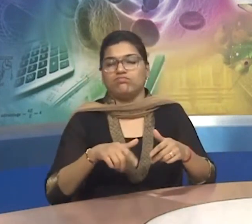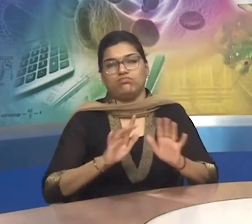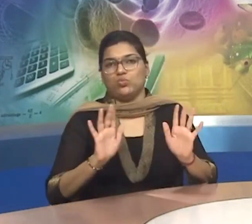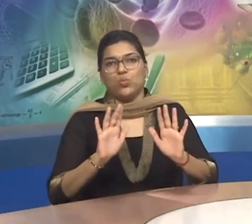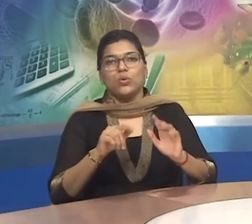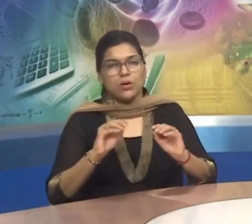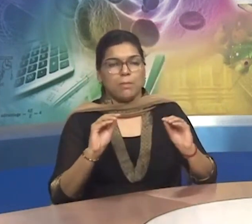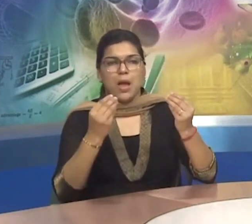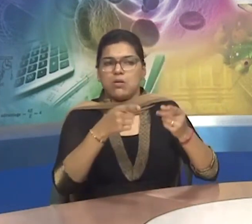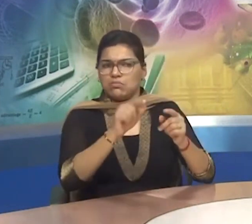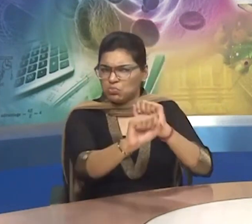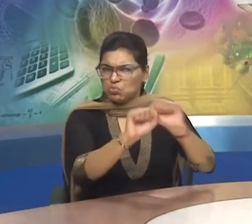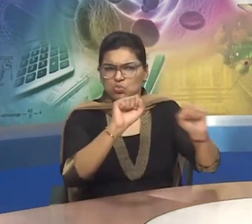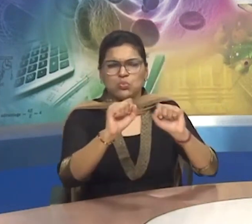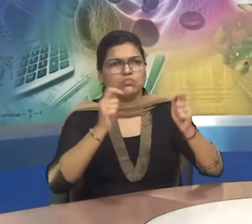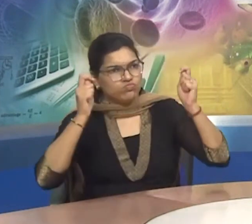we all have freedom to assemble peacefully